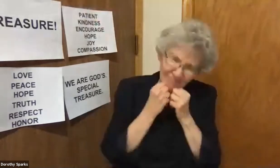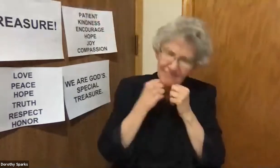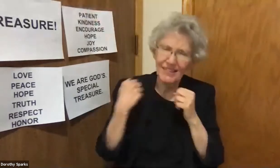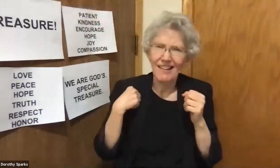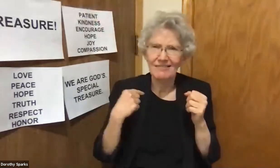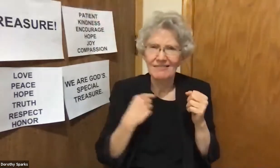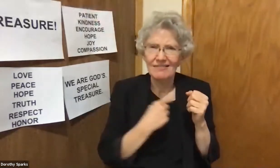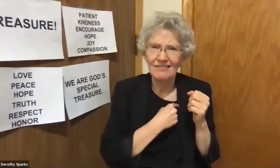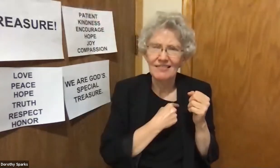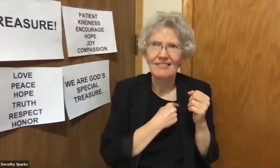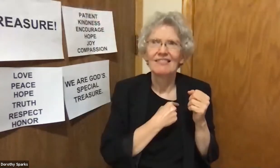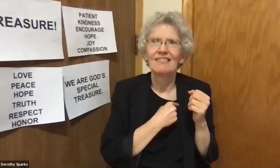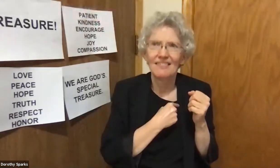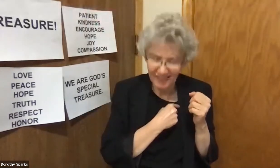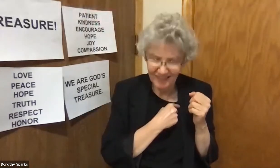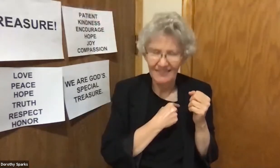us.